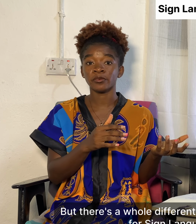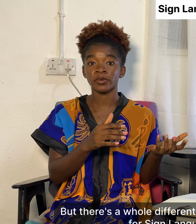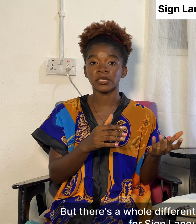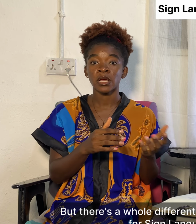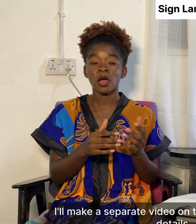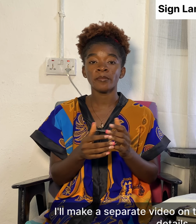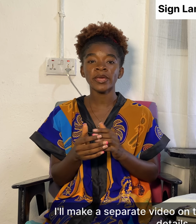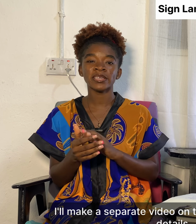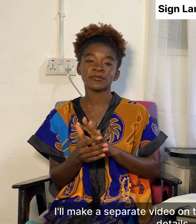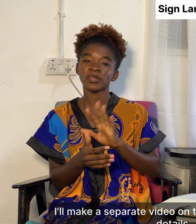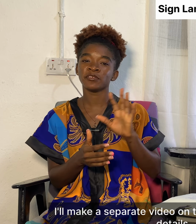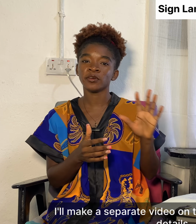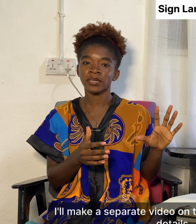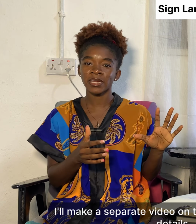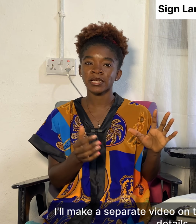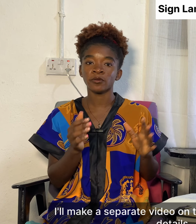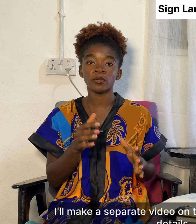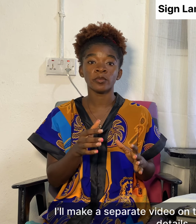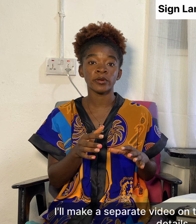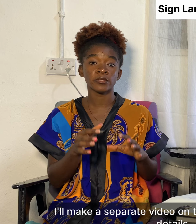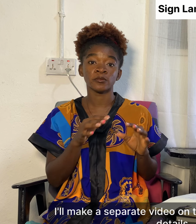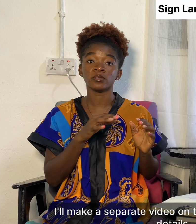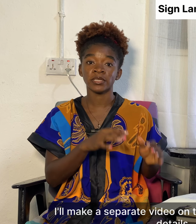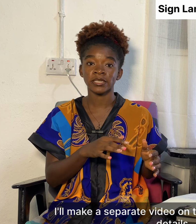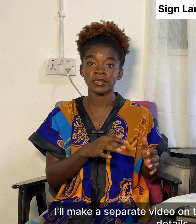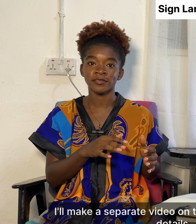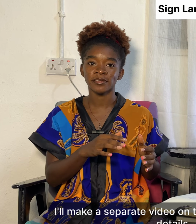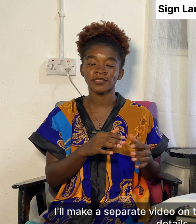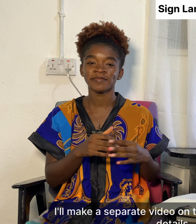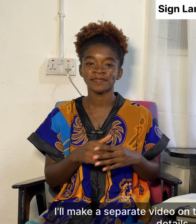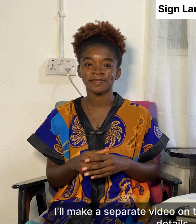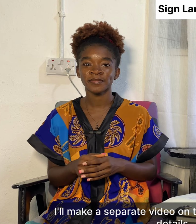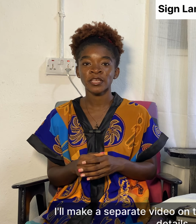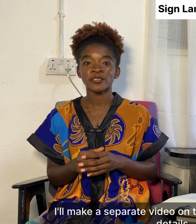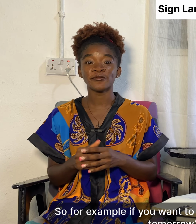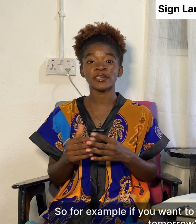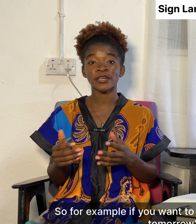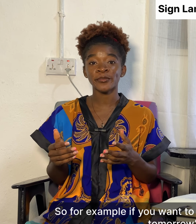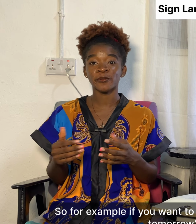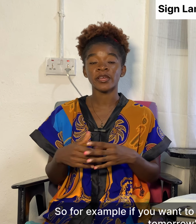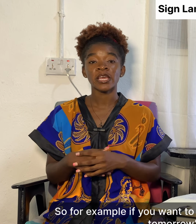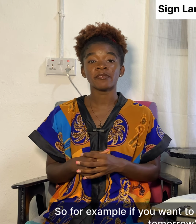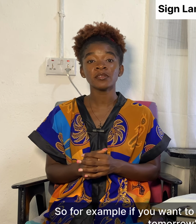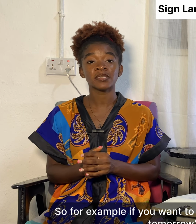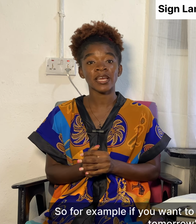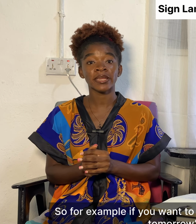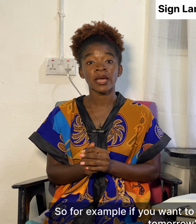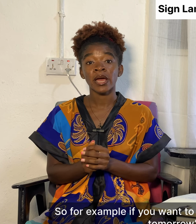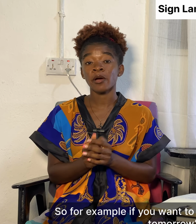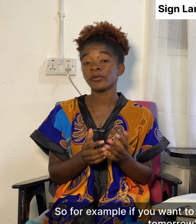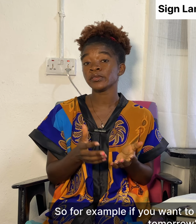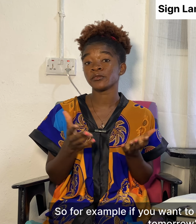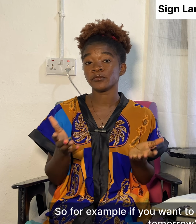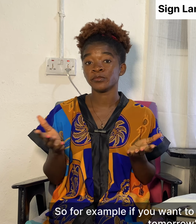language. I'll make a separate video on that and go more into details. So for example, if you want to sign, I'll go to school